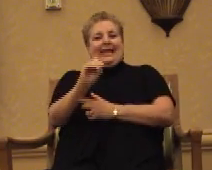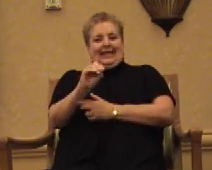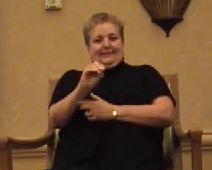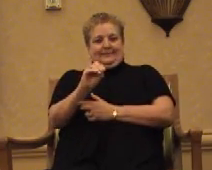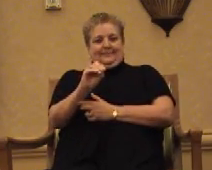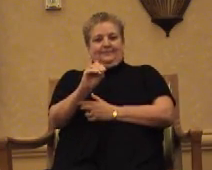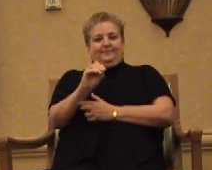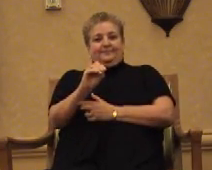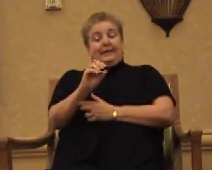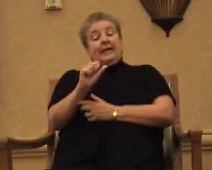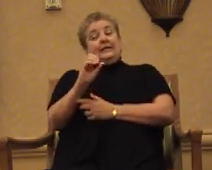So,